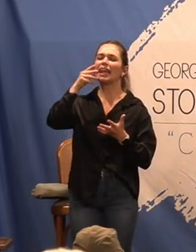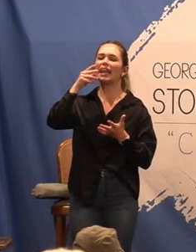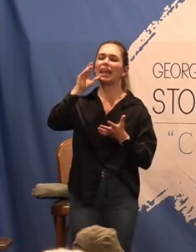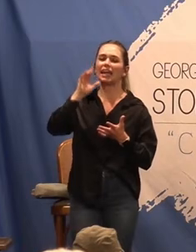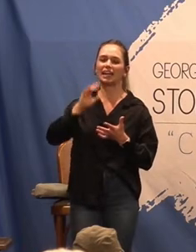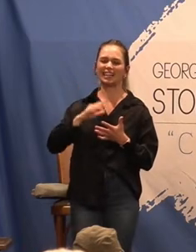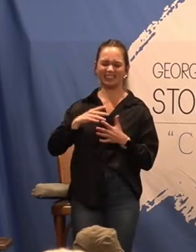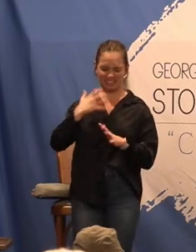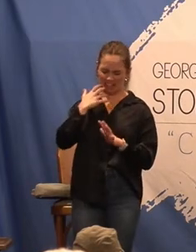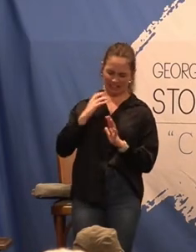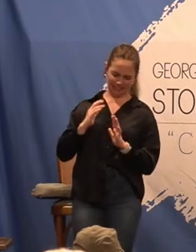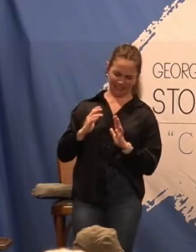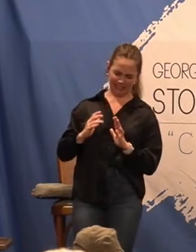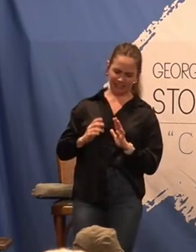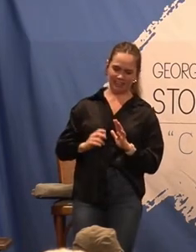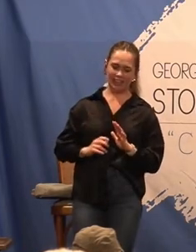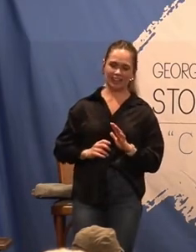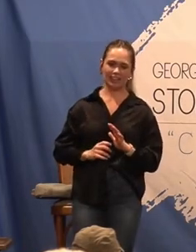Oh. Oh.